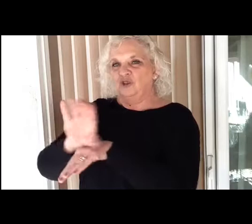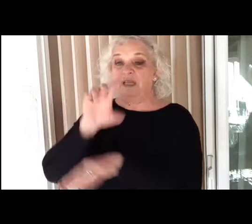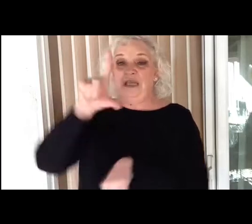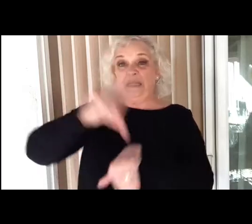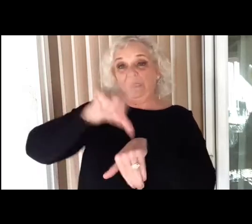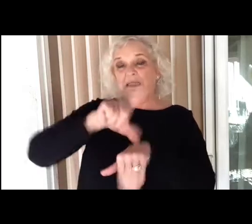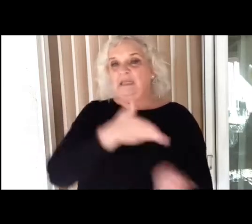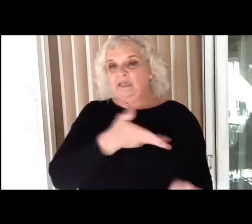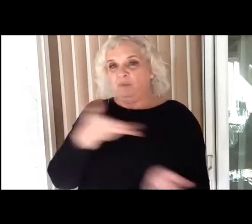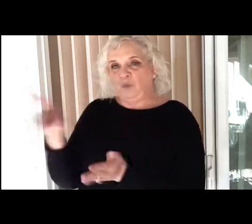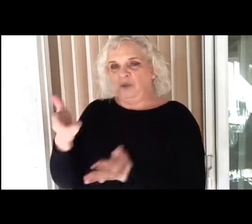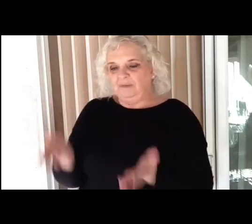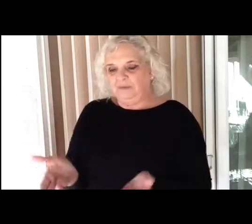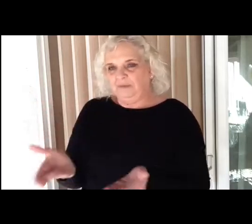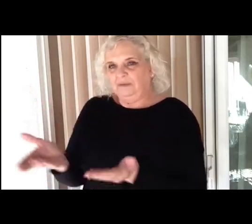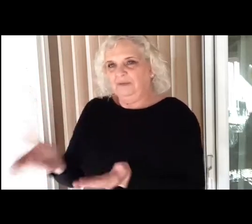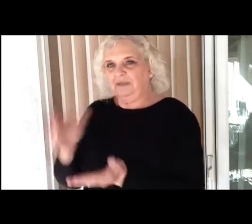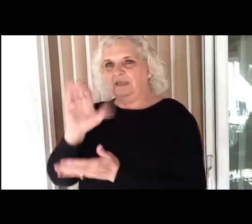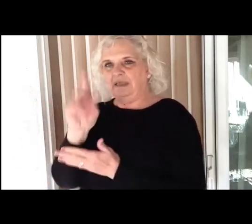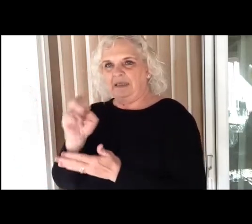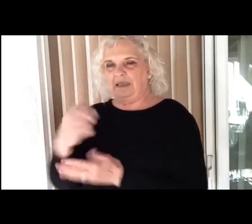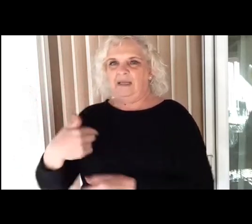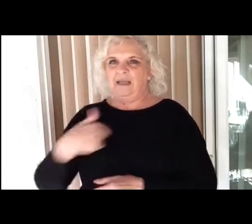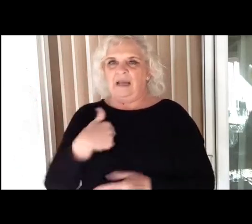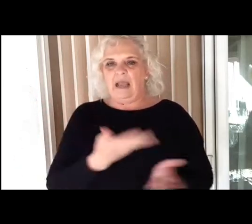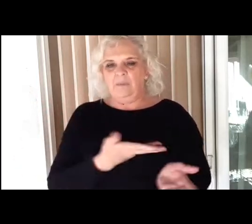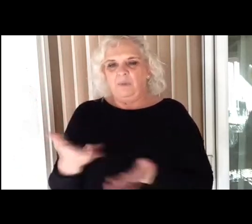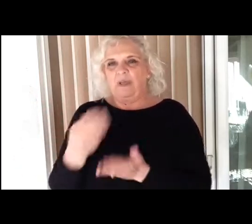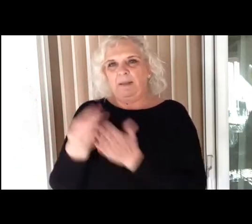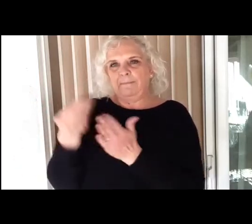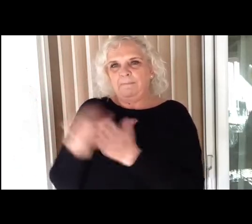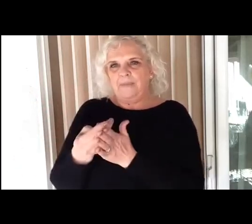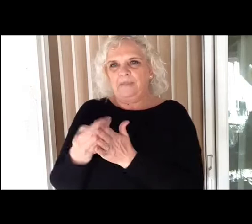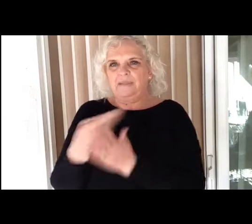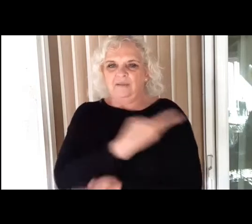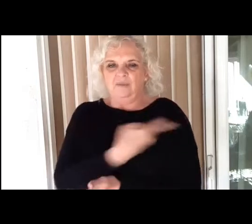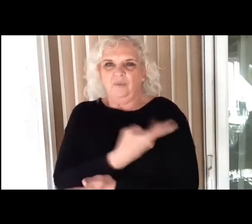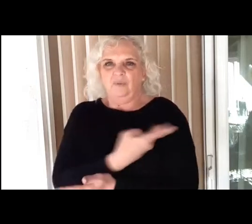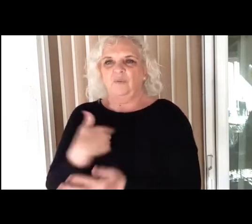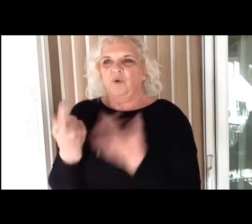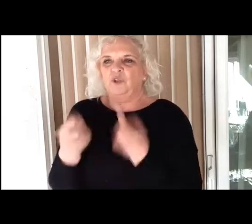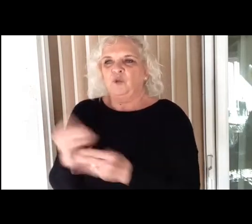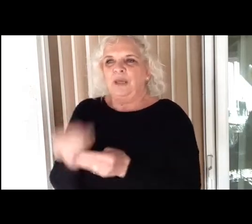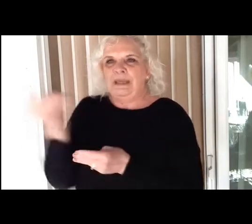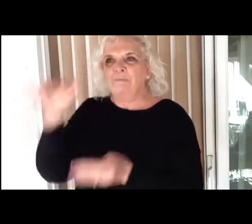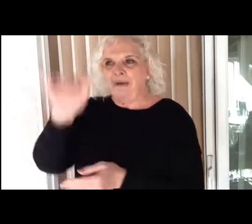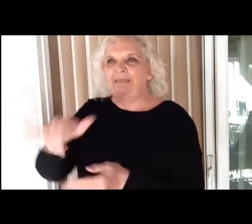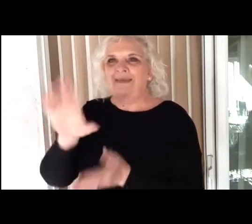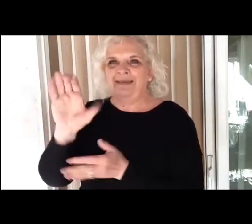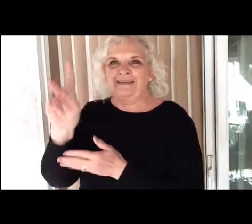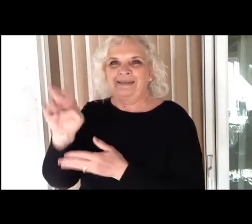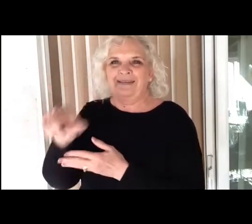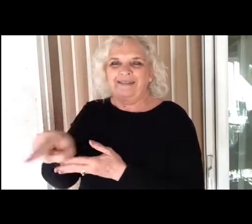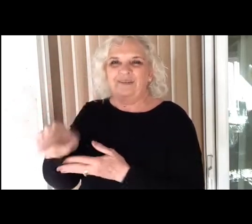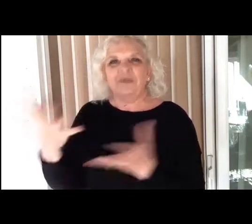and I'm carrying some money that we got together. We were going to try to buy the cake because we